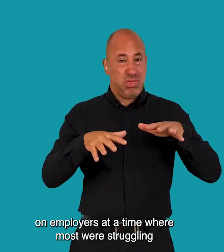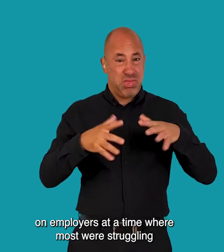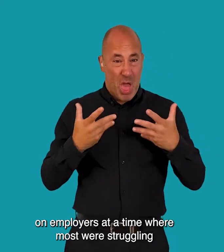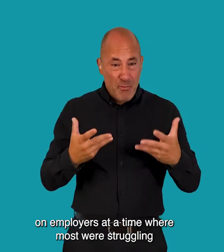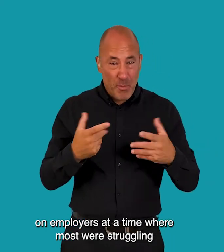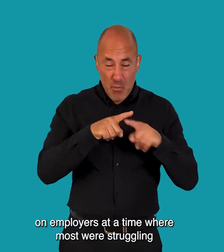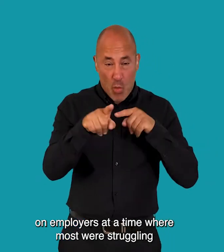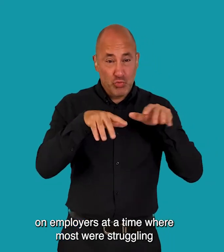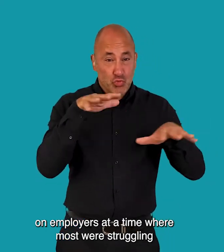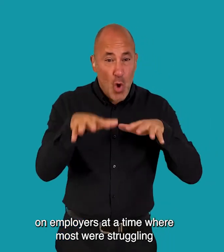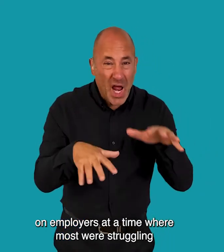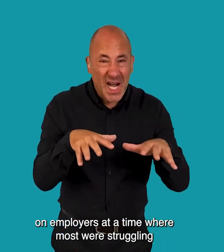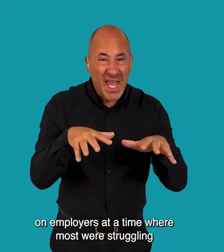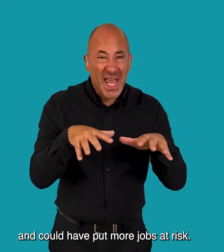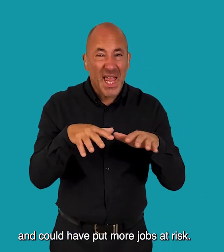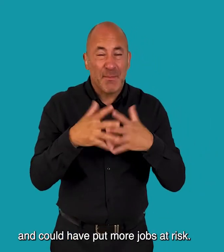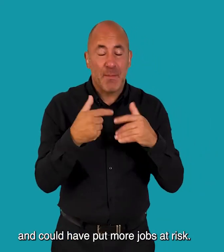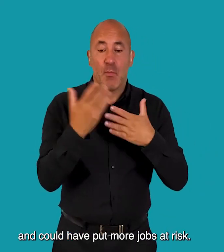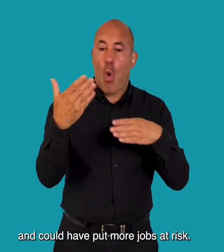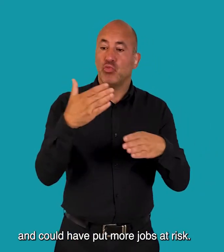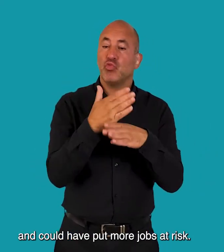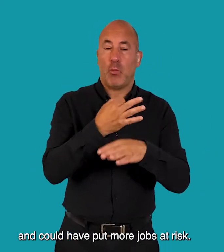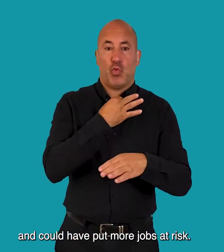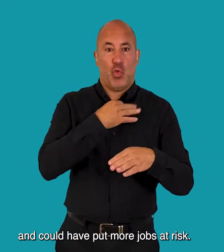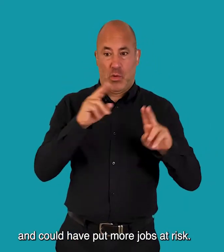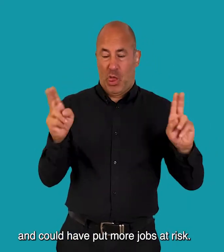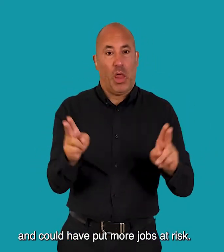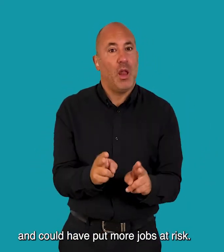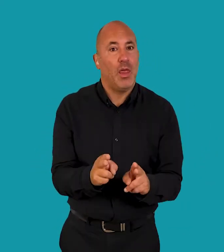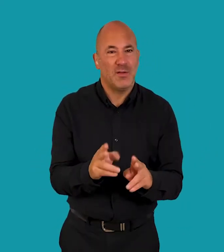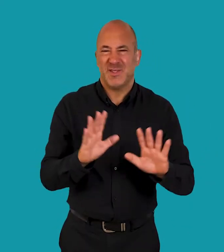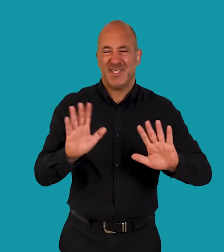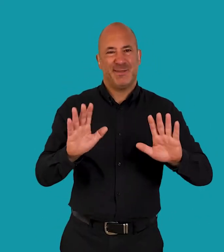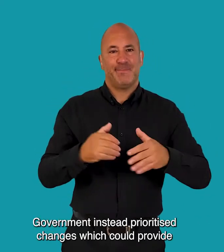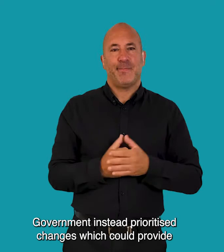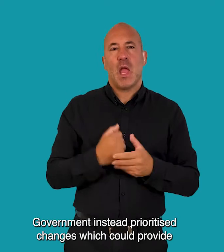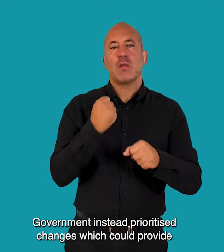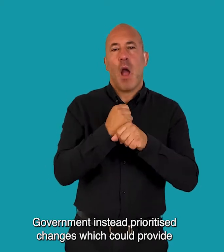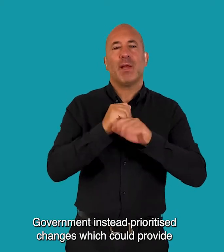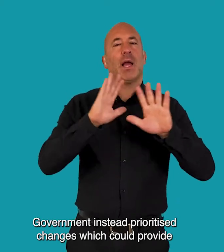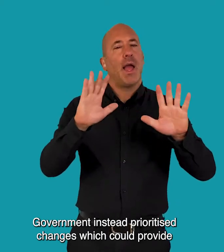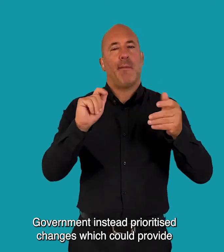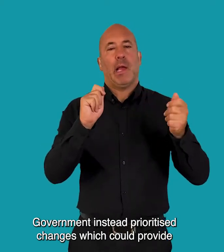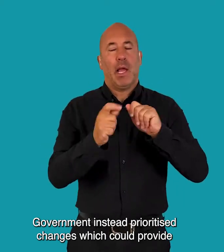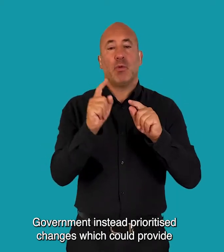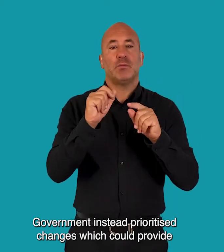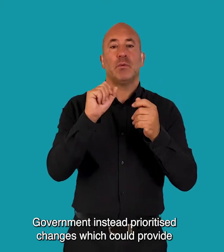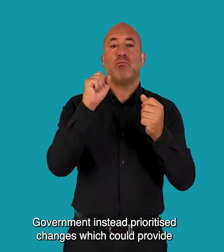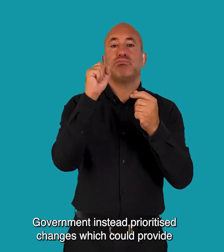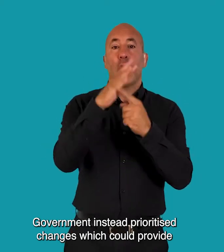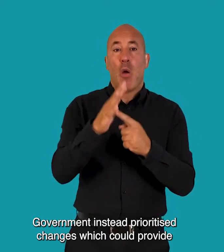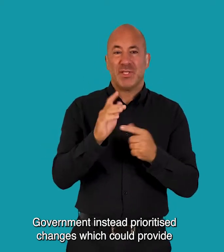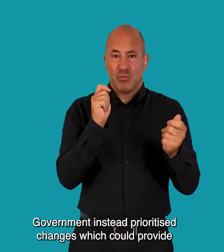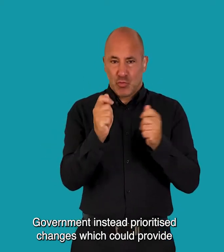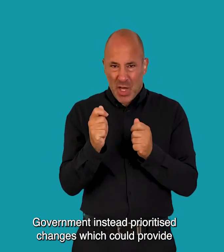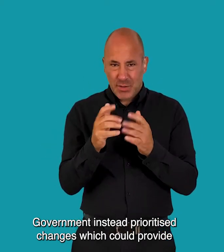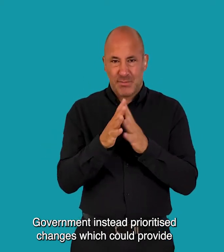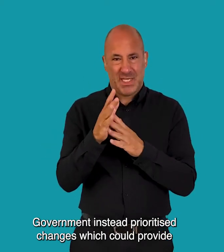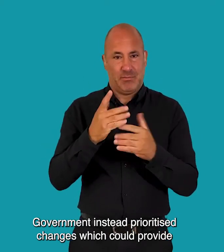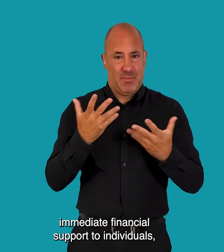where most were struggling and could have put more jobs at risk. Government instead prioritised changes which could provide